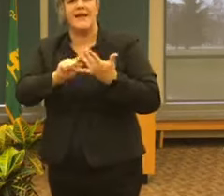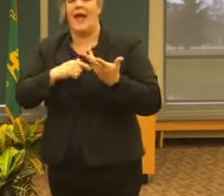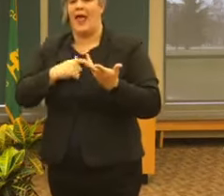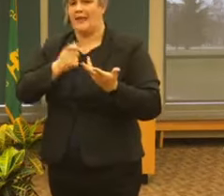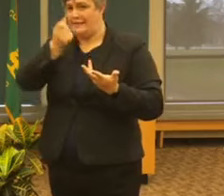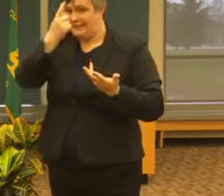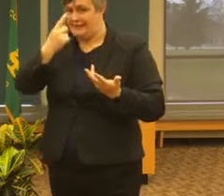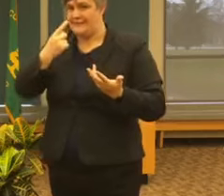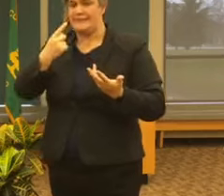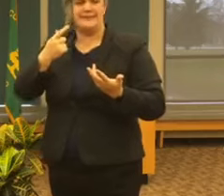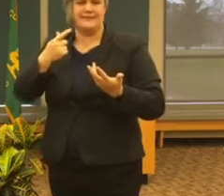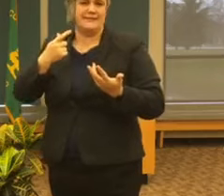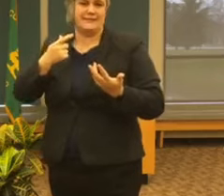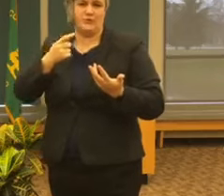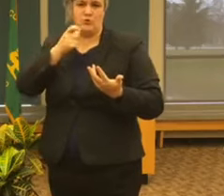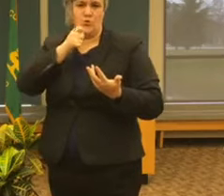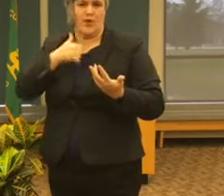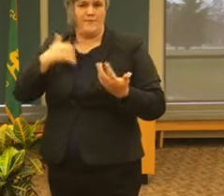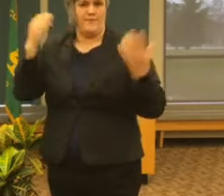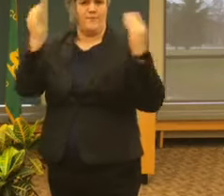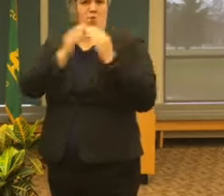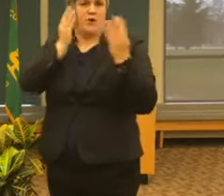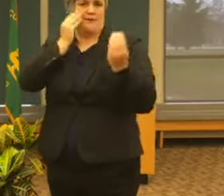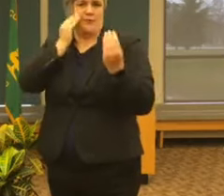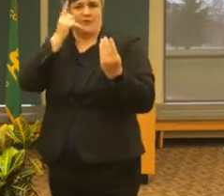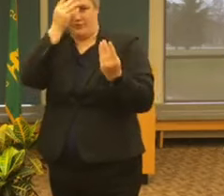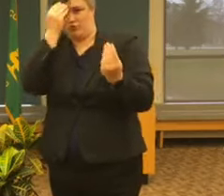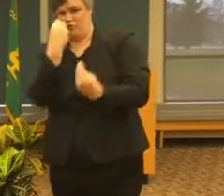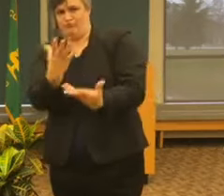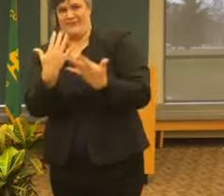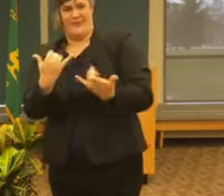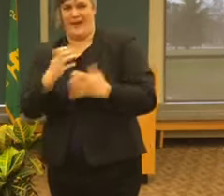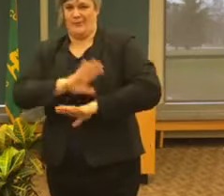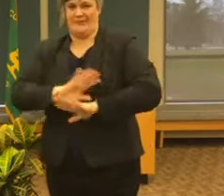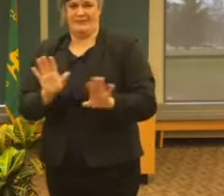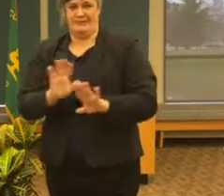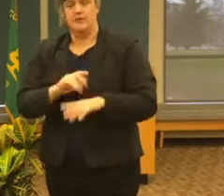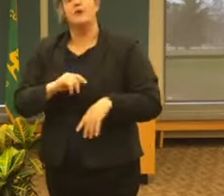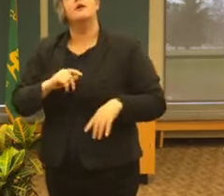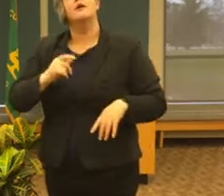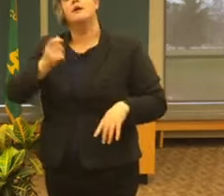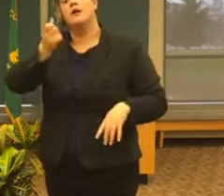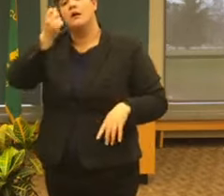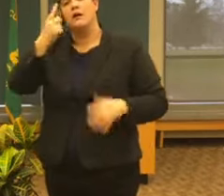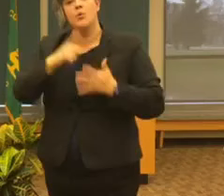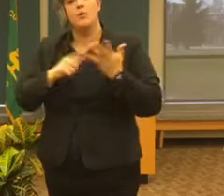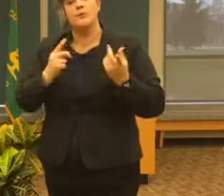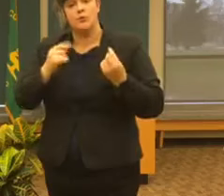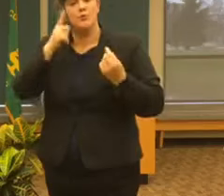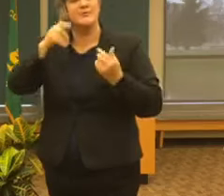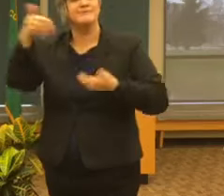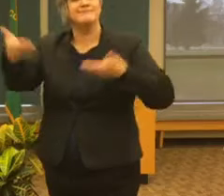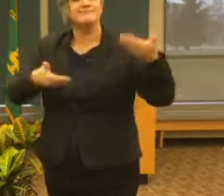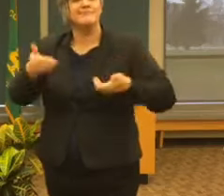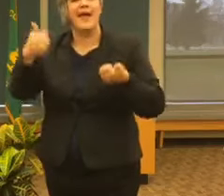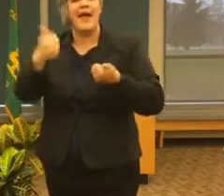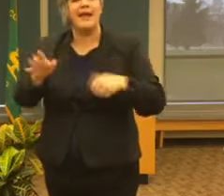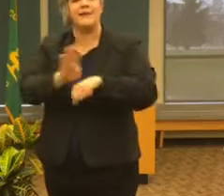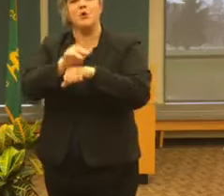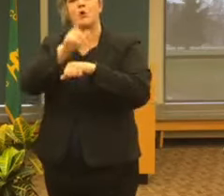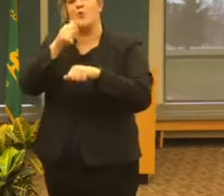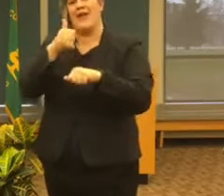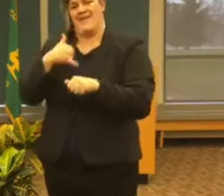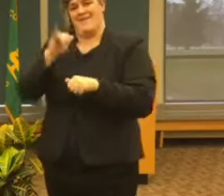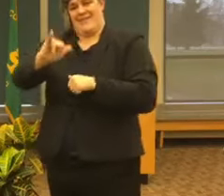John, I don't have more to share with you at this particular time. One of the things we did is we invited any businesses who have these type